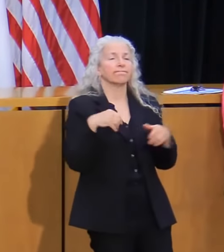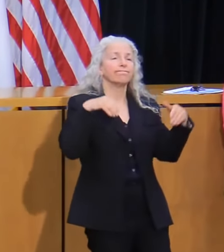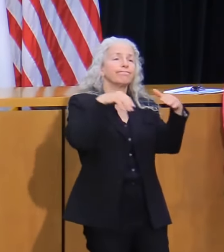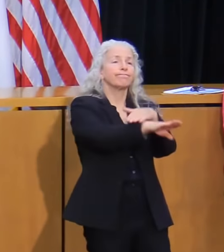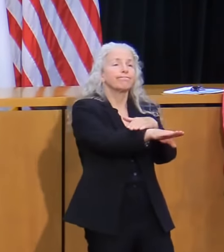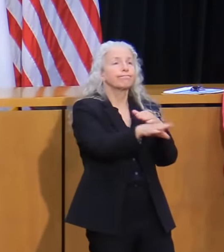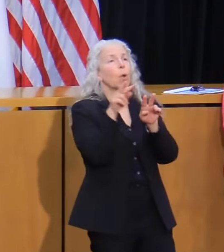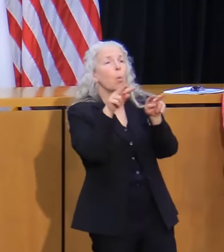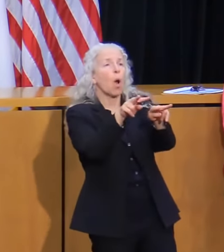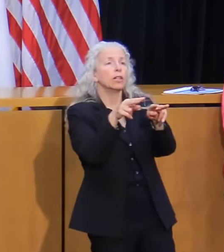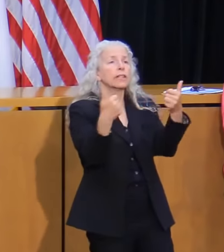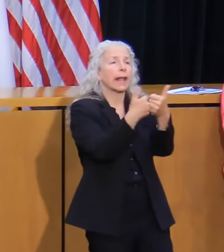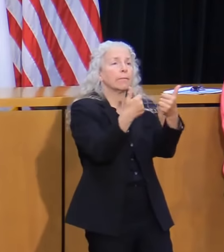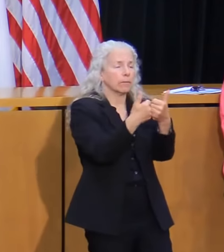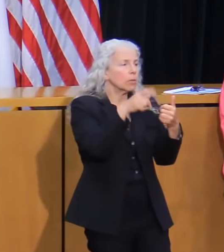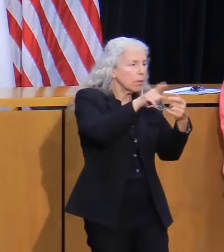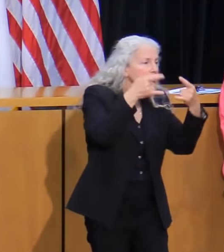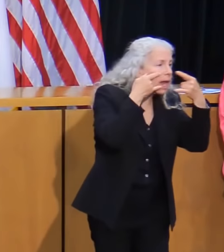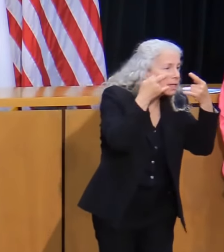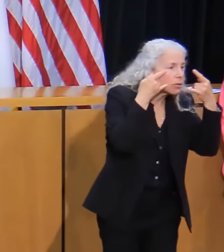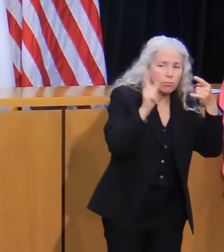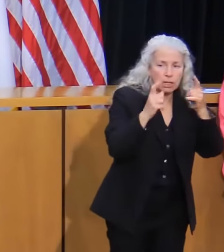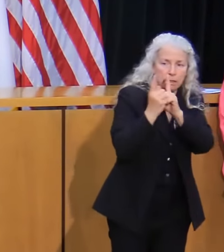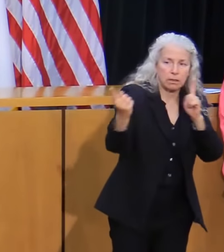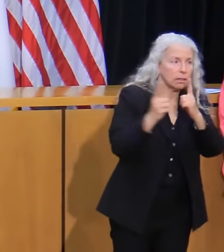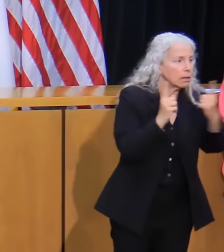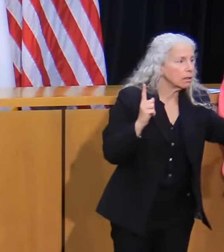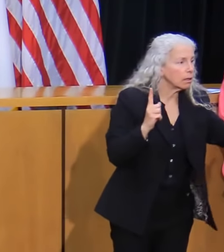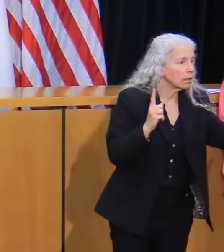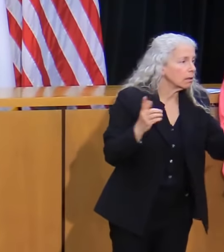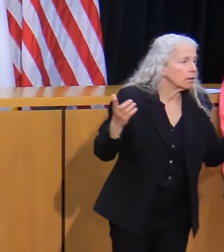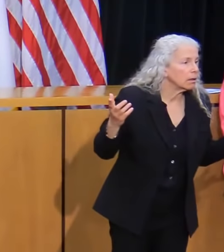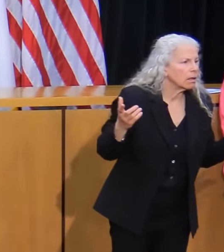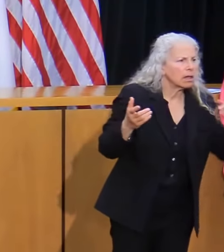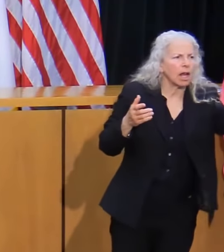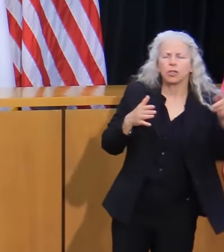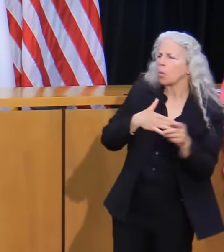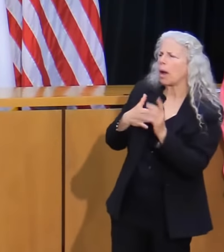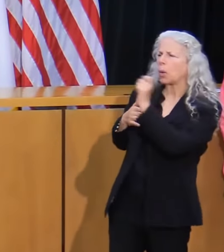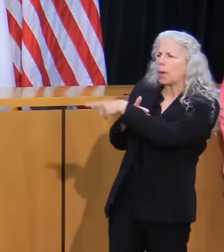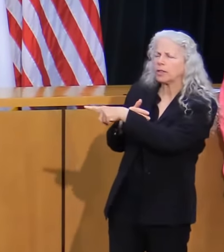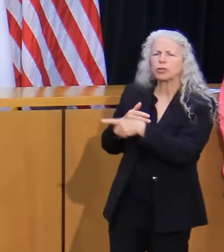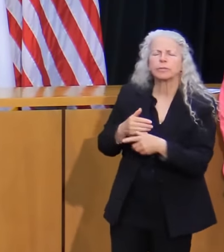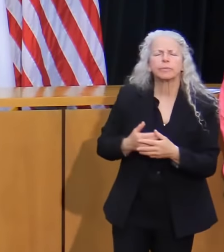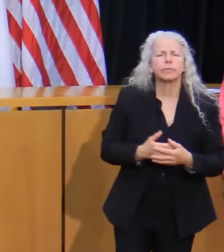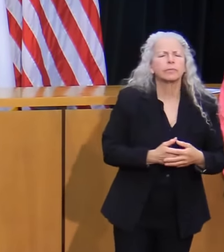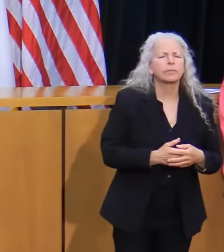vaccinated or not, we're going to expect you to wear a mask and socially distance, period. That's not my question. My question is if businesses